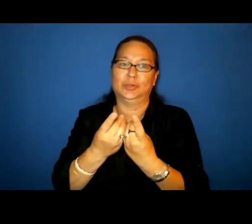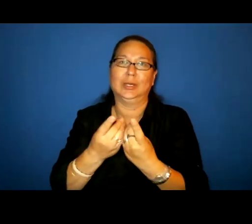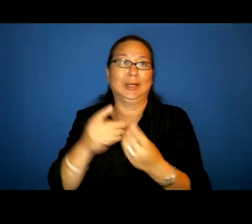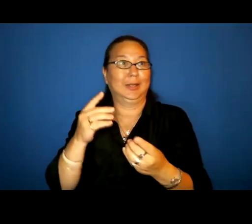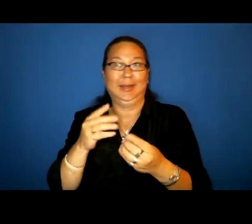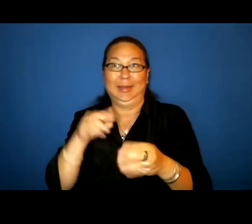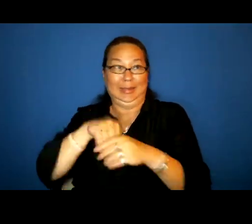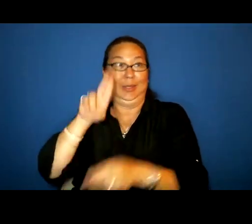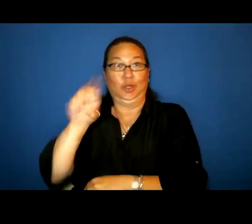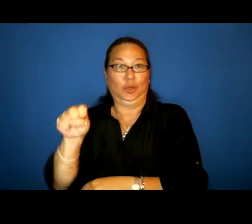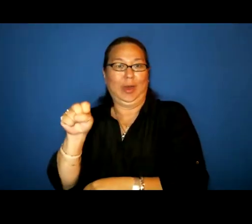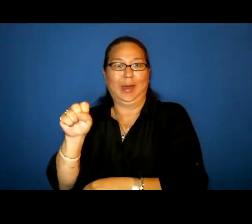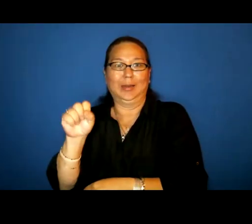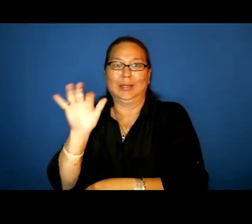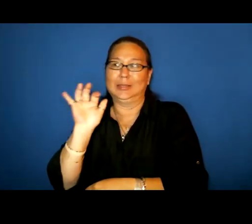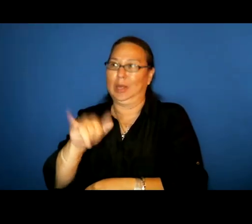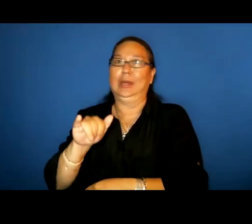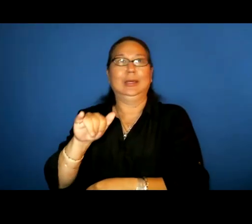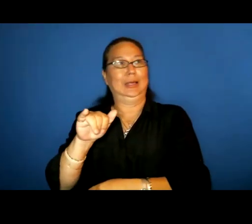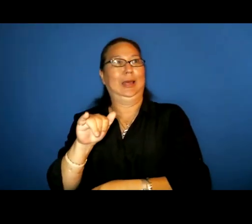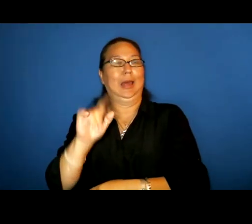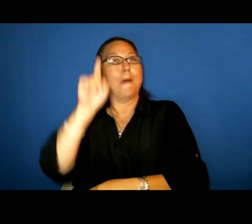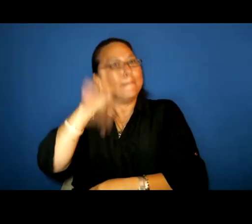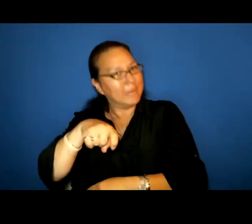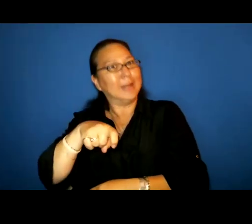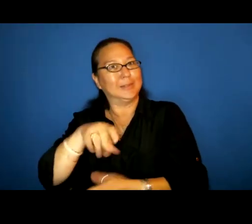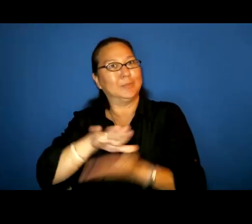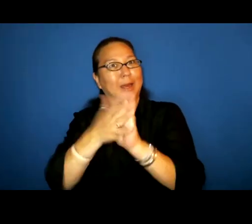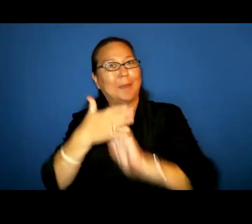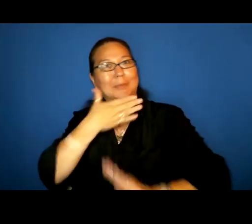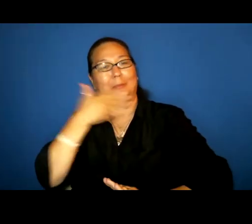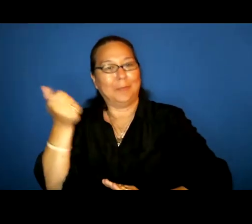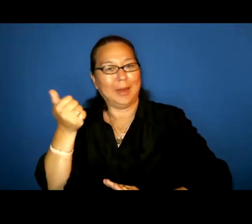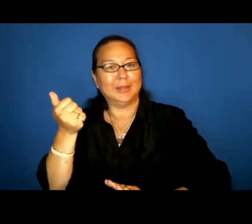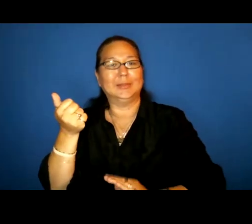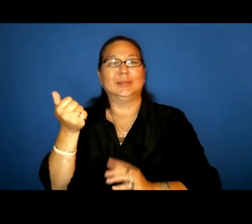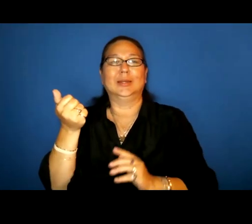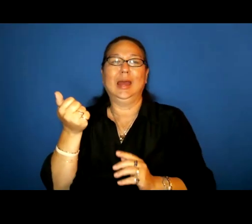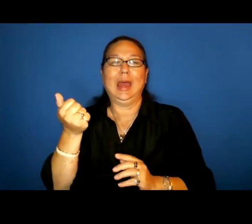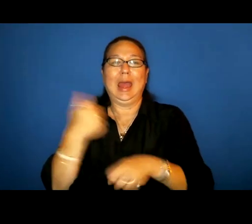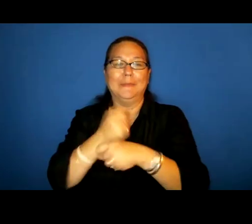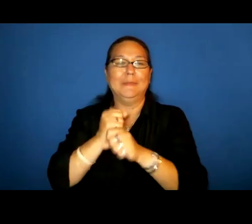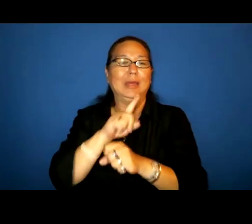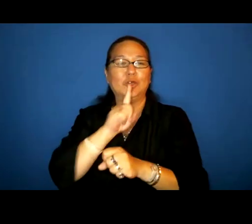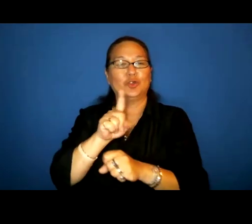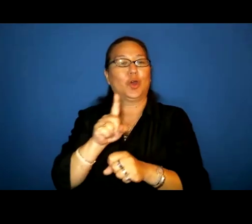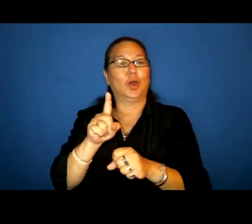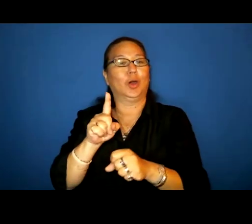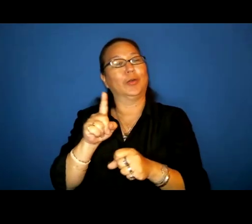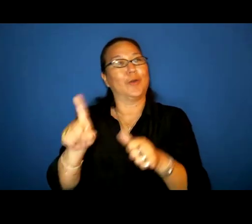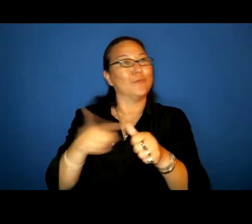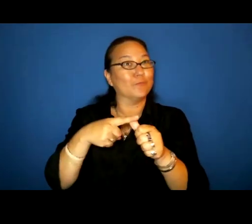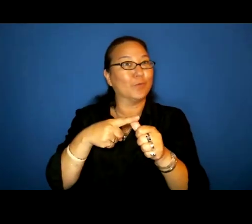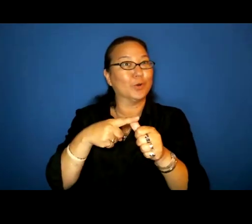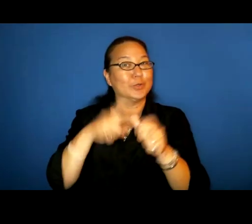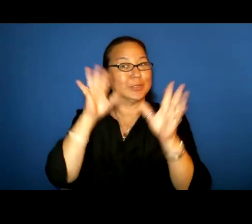And we're working every day to make it the first choice for our families so that learning really is about the entire city of Boston being the